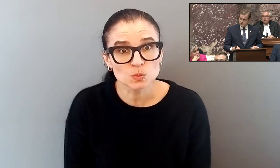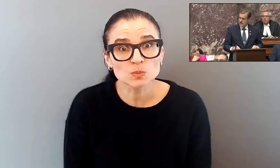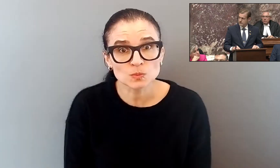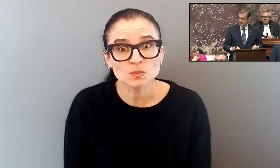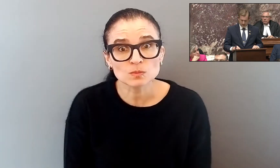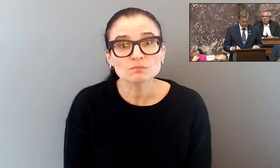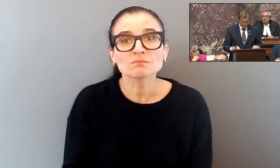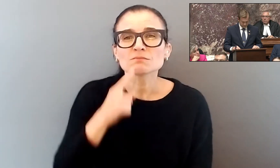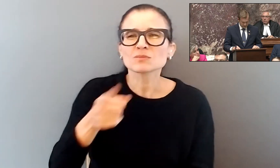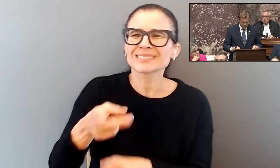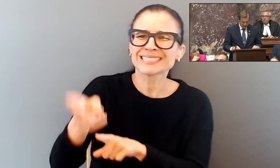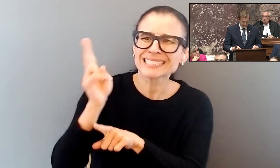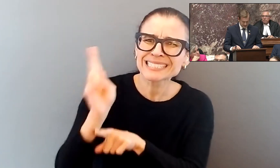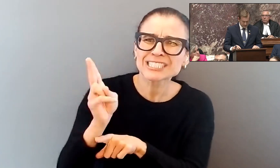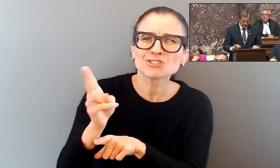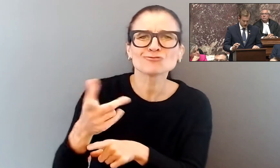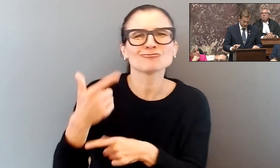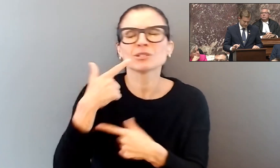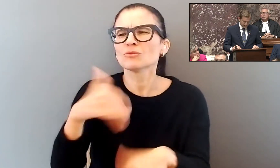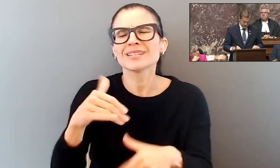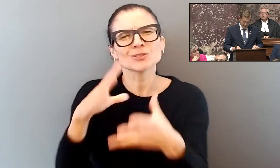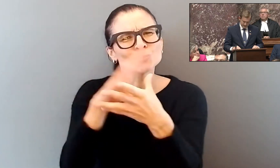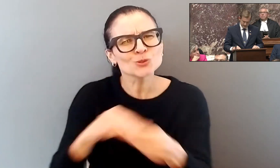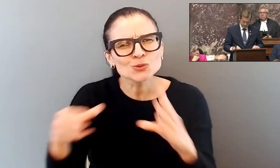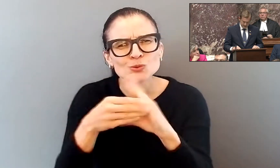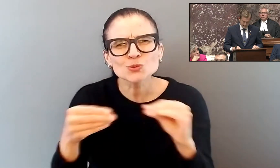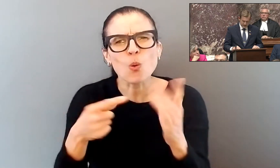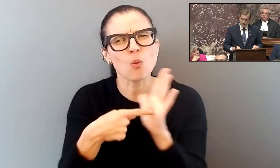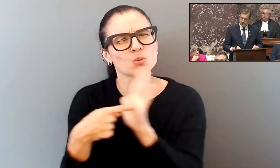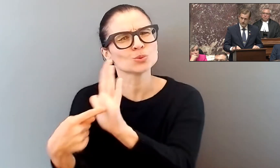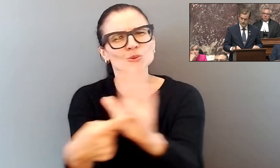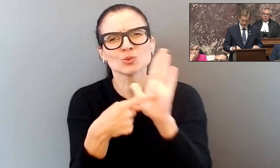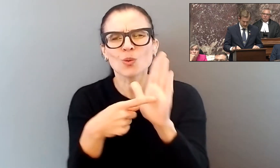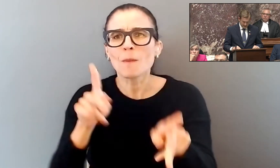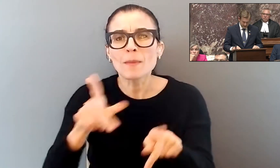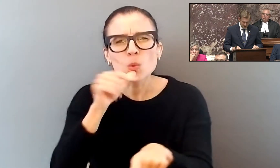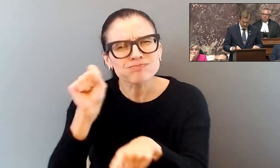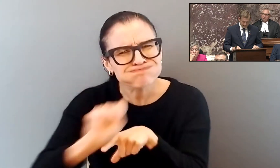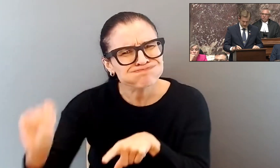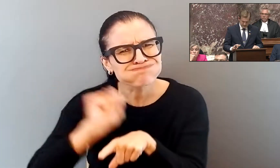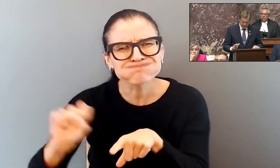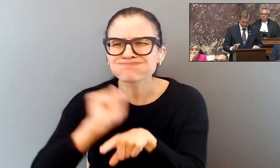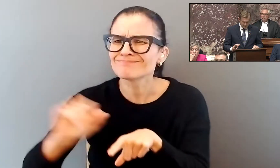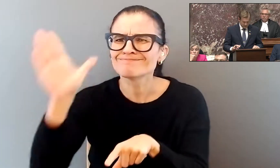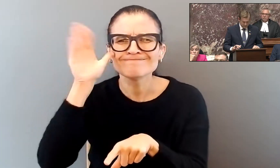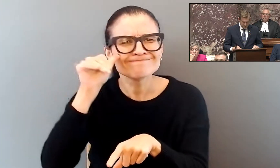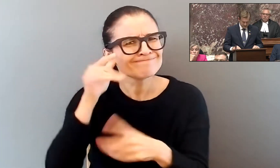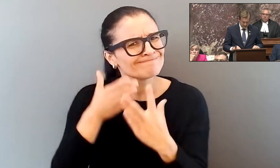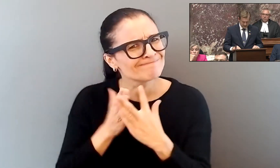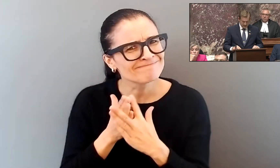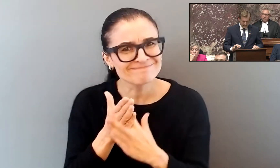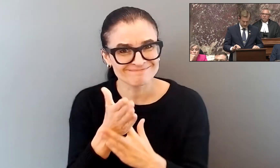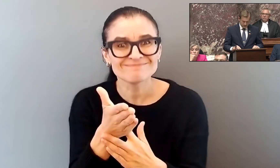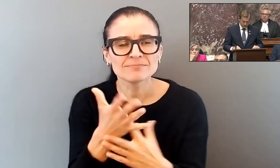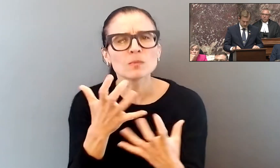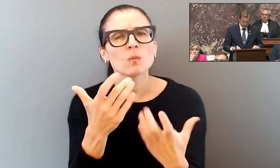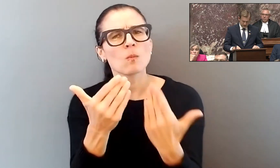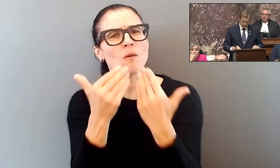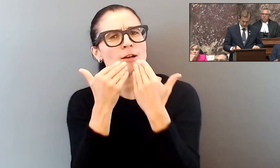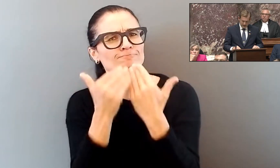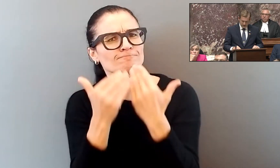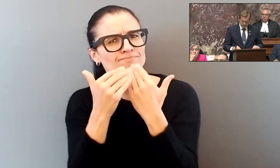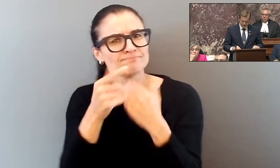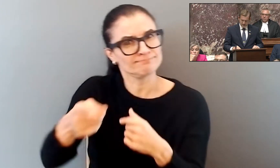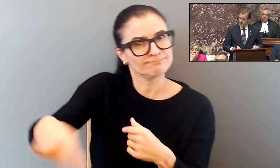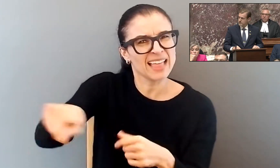exploration, and transformation. I extend my heartfelt thanks to the Peachland Historical Society the municipality of Peachland, and all those who have